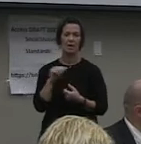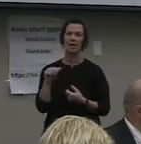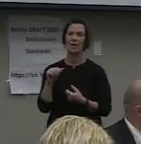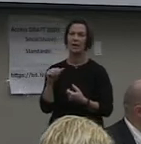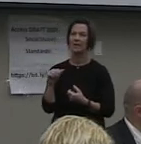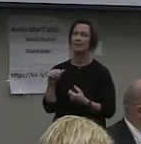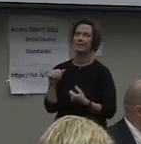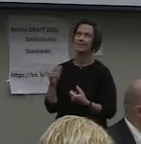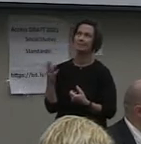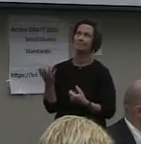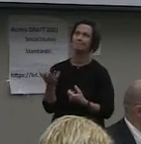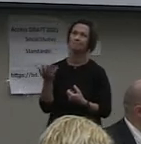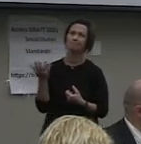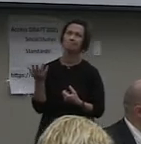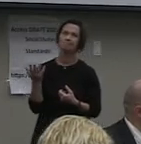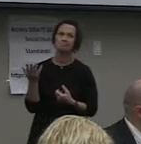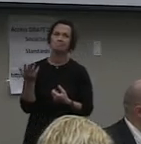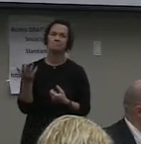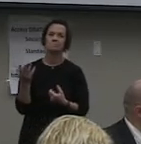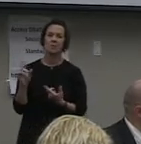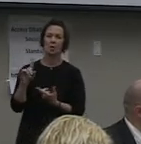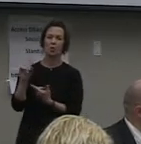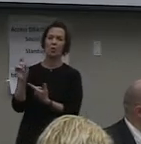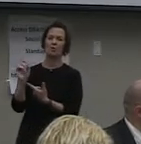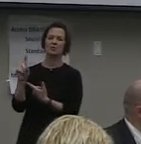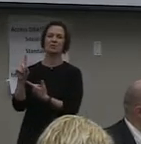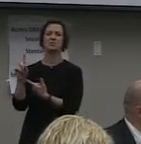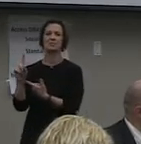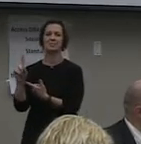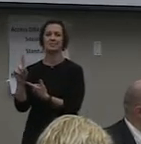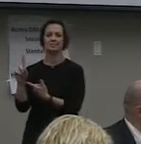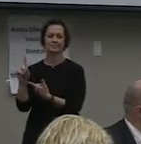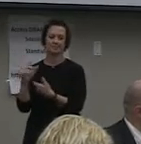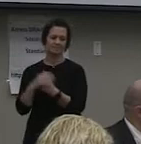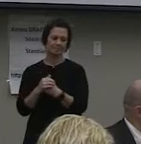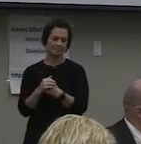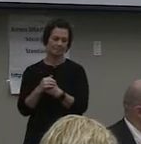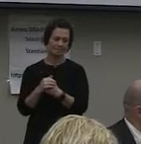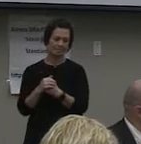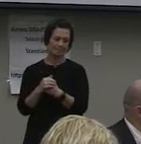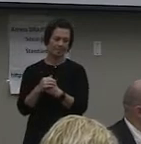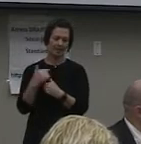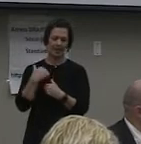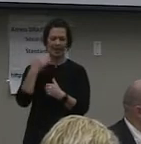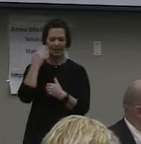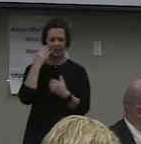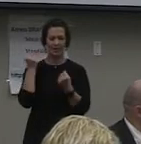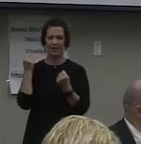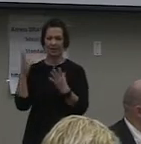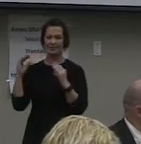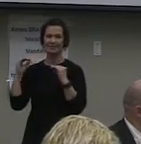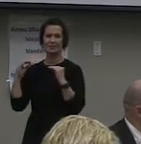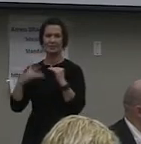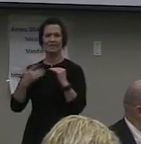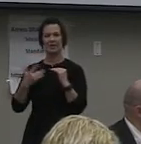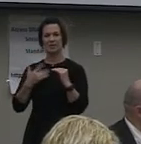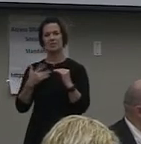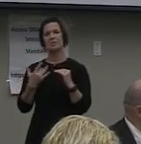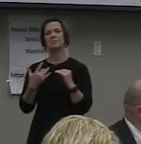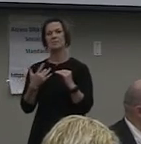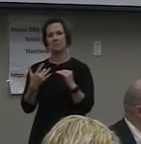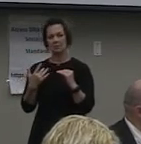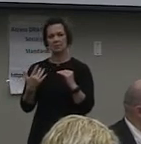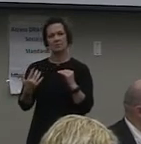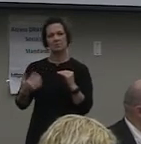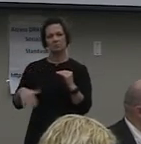question. And I know this is something that many of the educators feel very strongly about. I would like